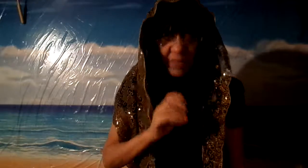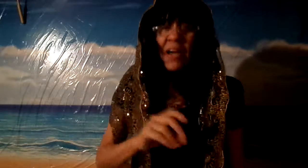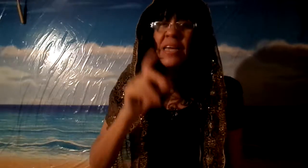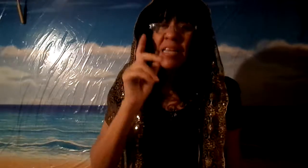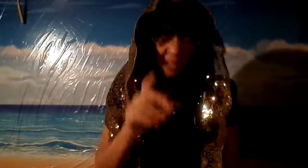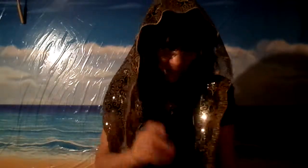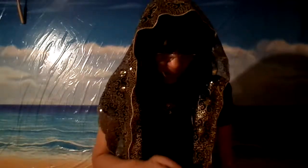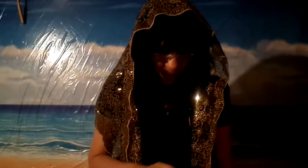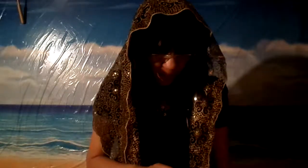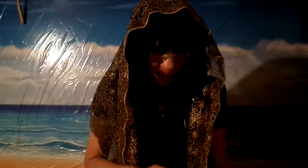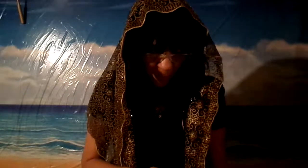55:11.